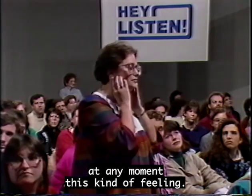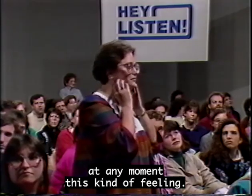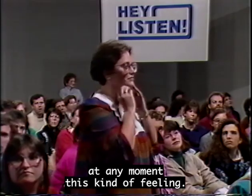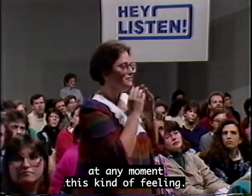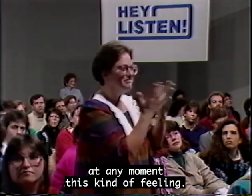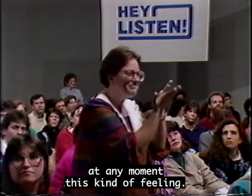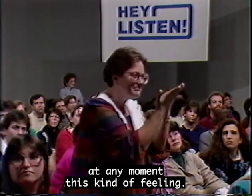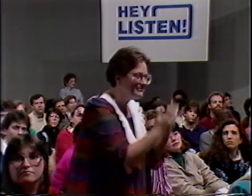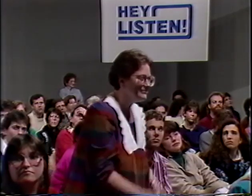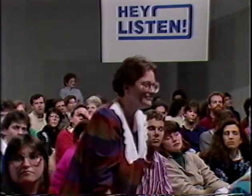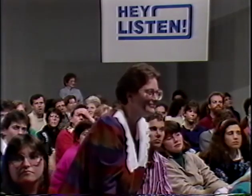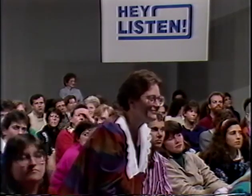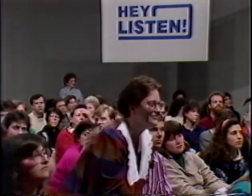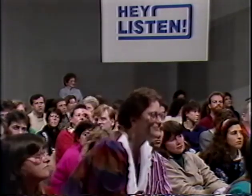kind of feeling.